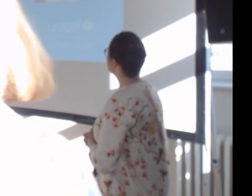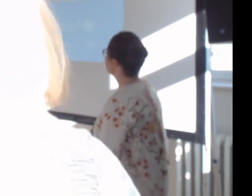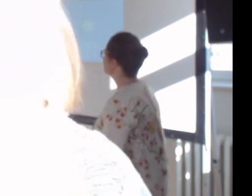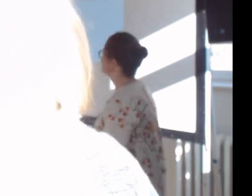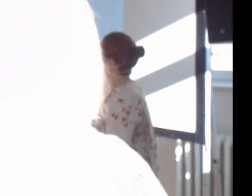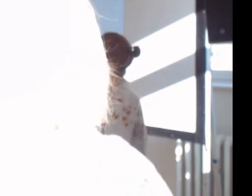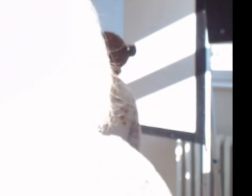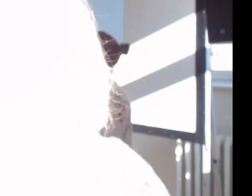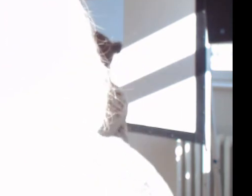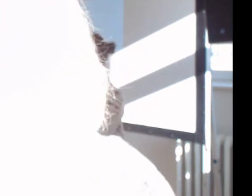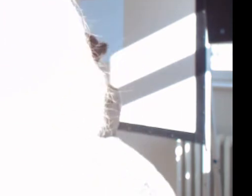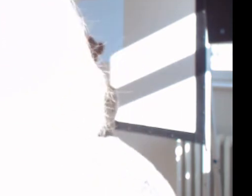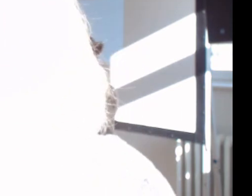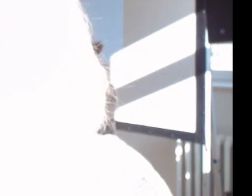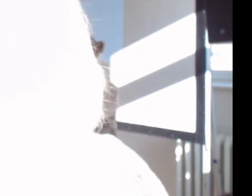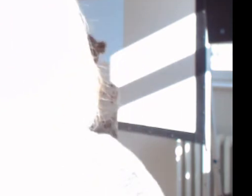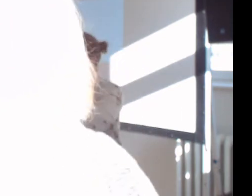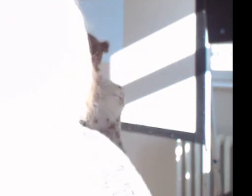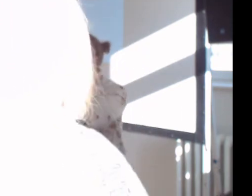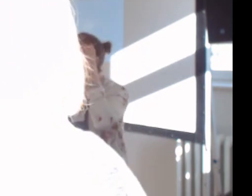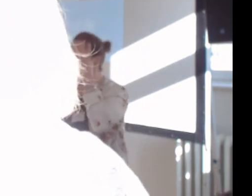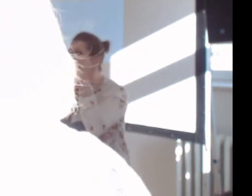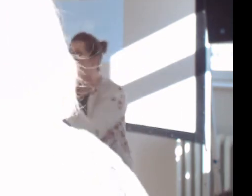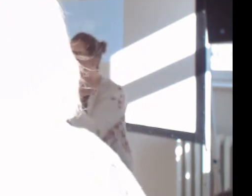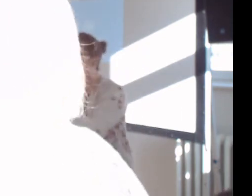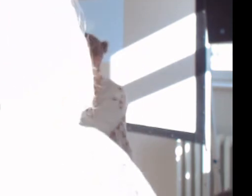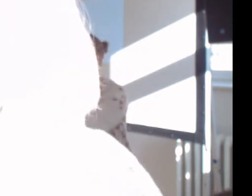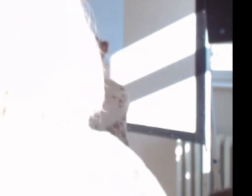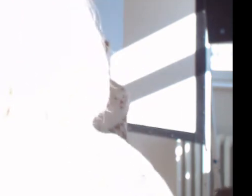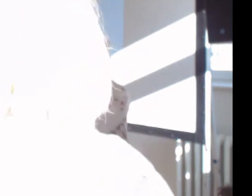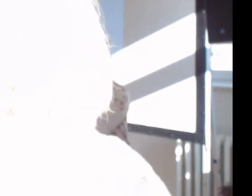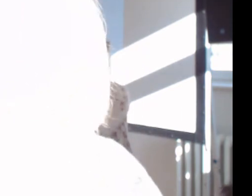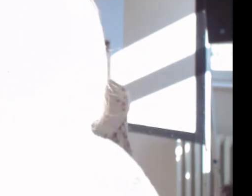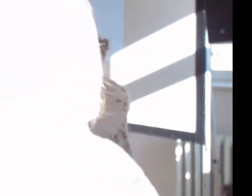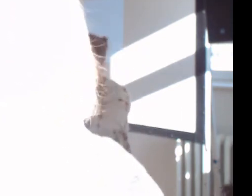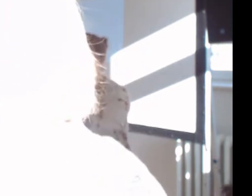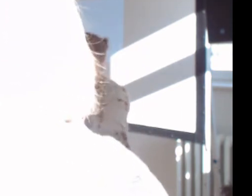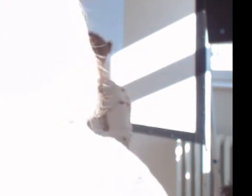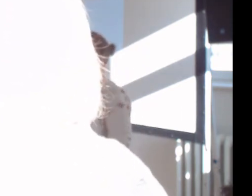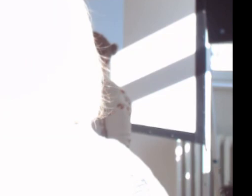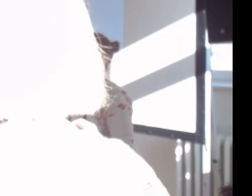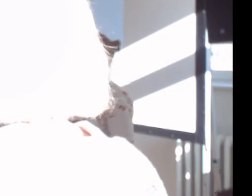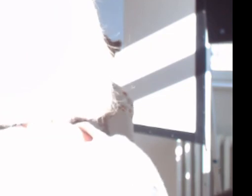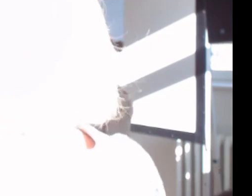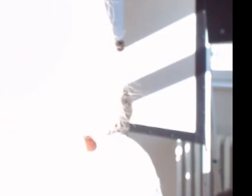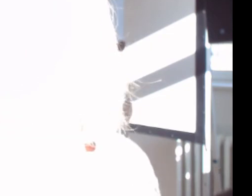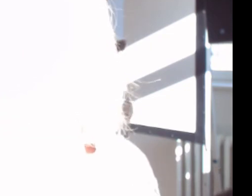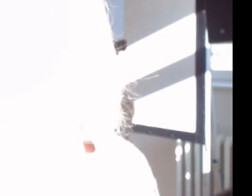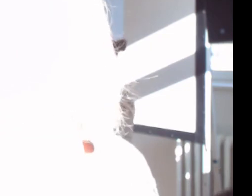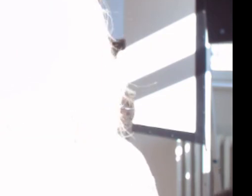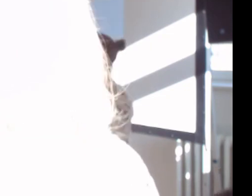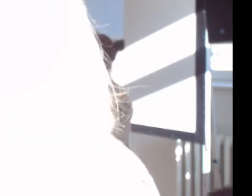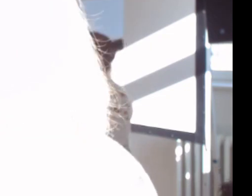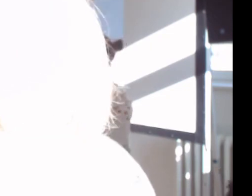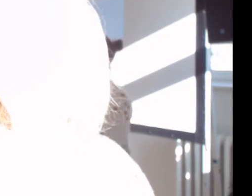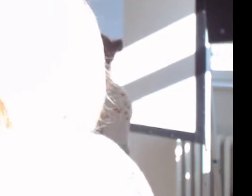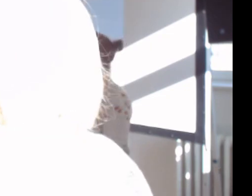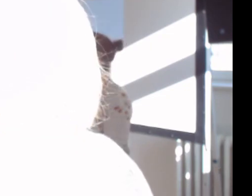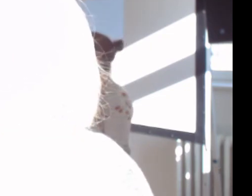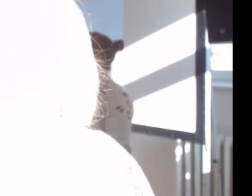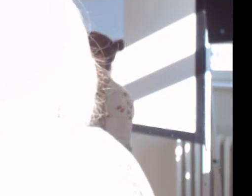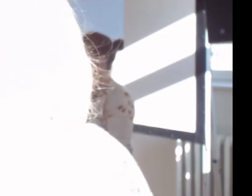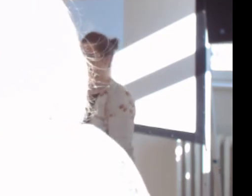Thank you very much. Can I just check you can hear me, or do I need to adjust the microphone? Adjust it.